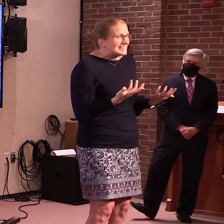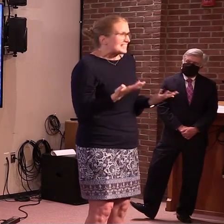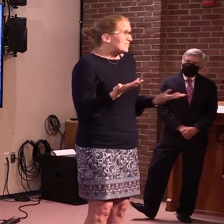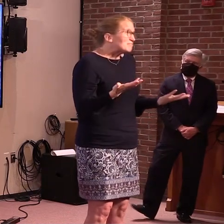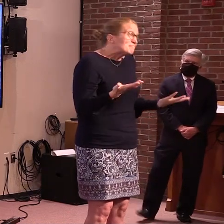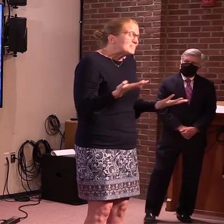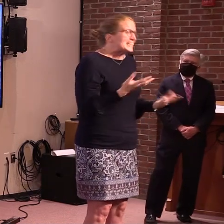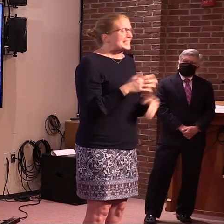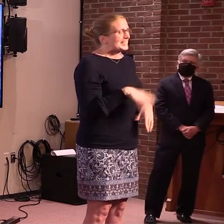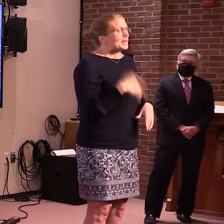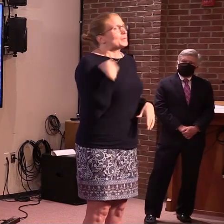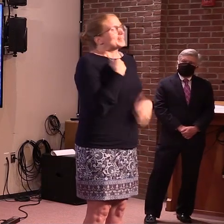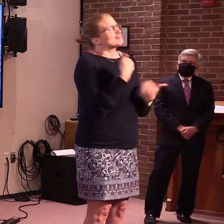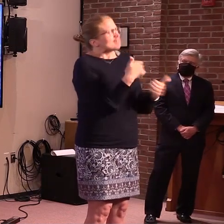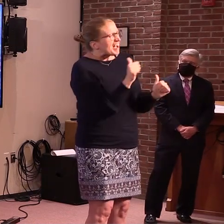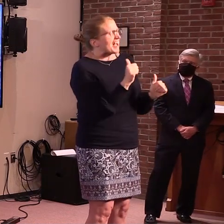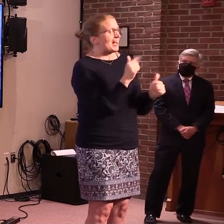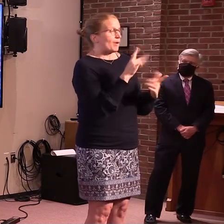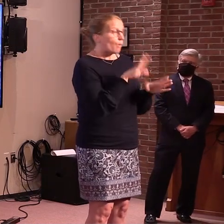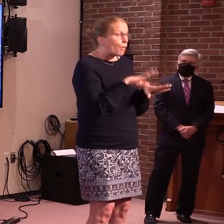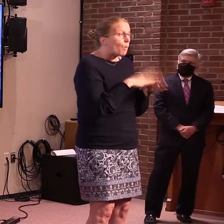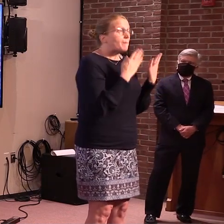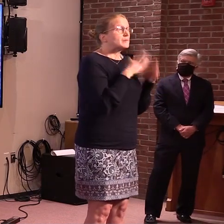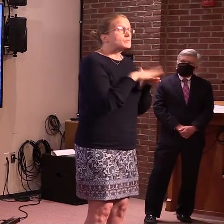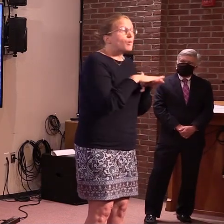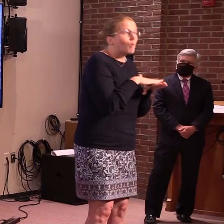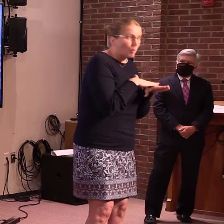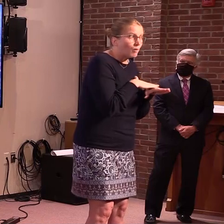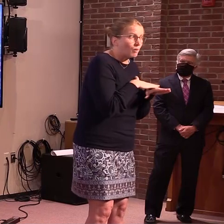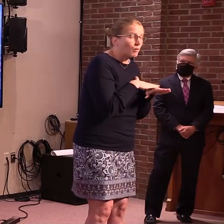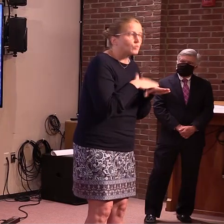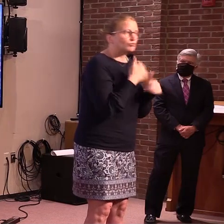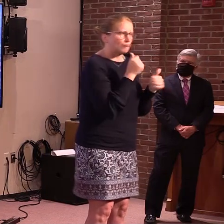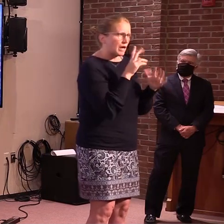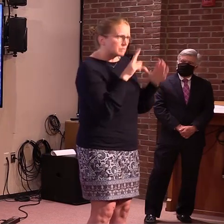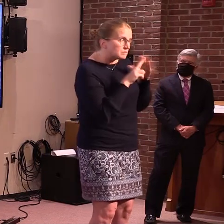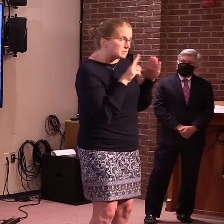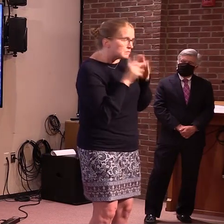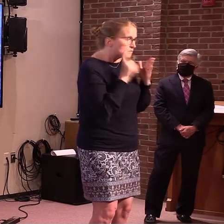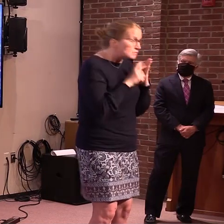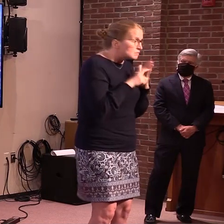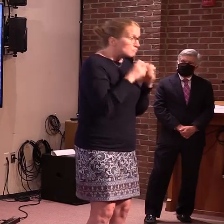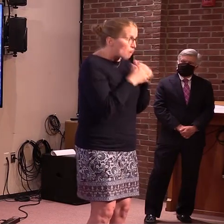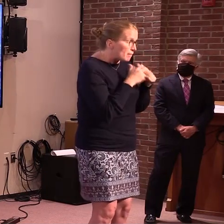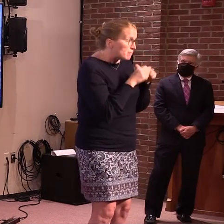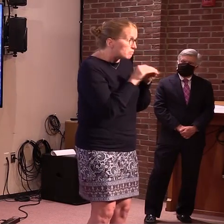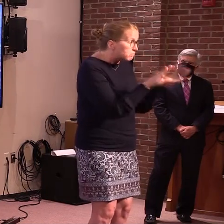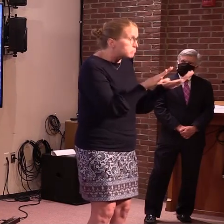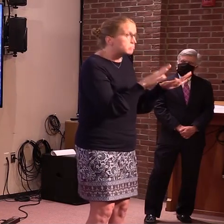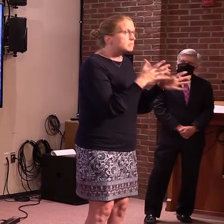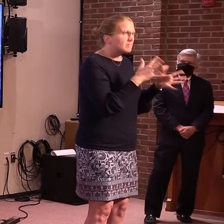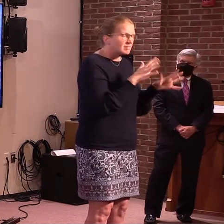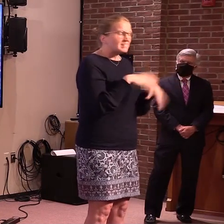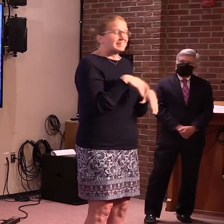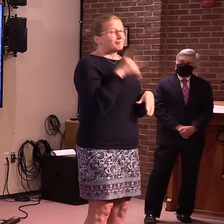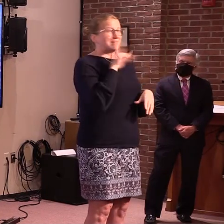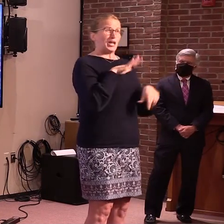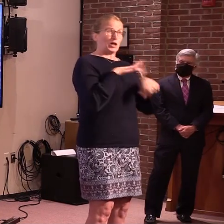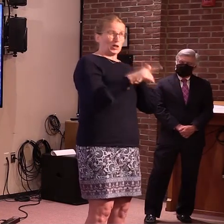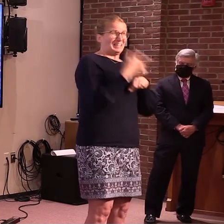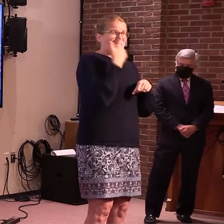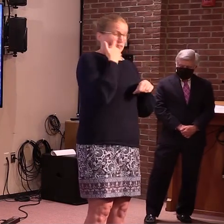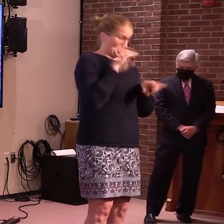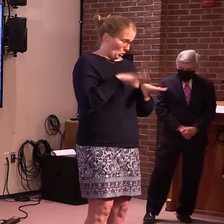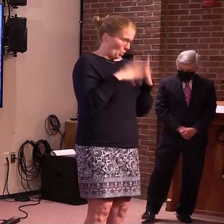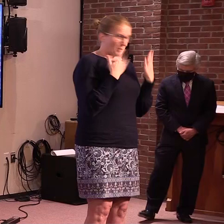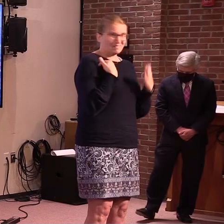bit at a time to anticipate any problems at this point. We have, again, it's early, but we haven't